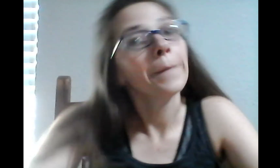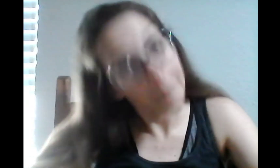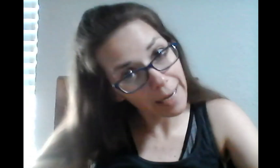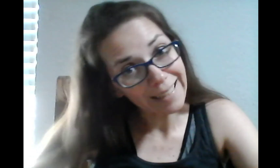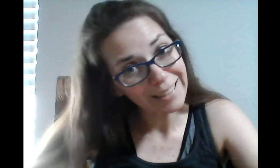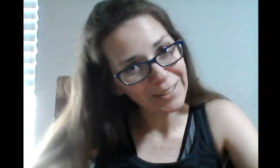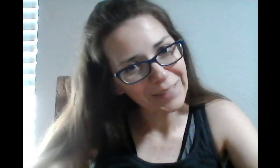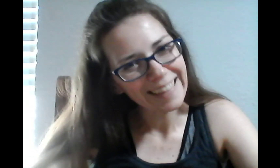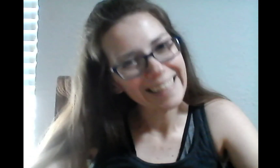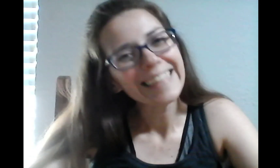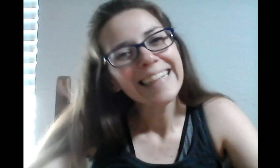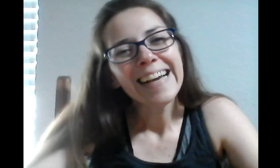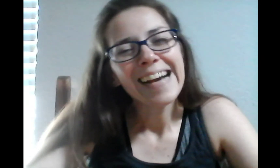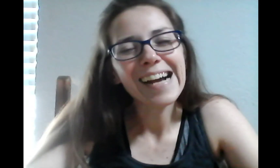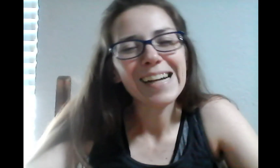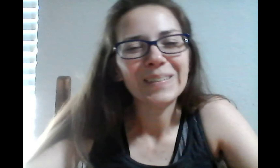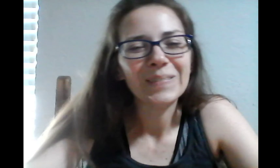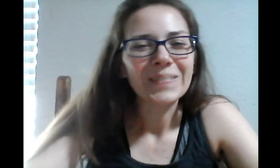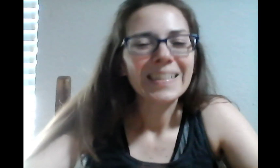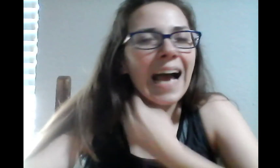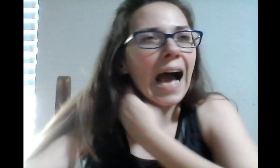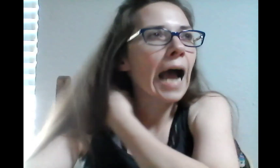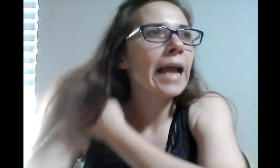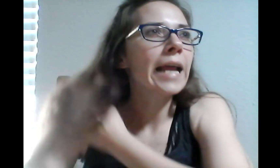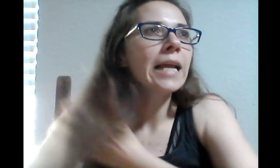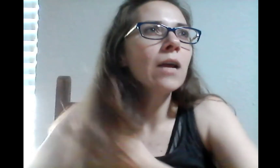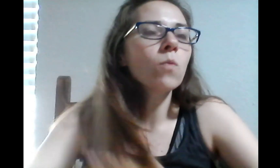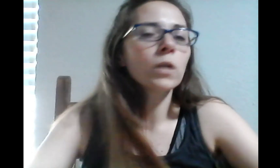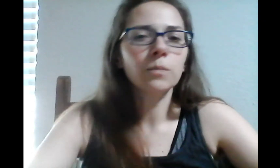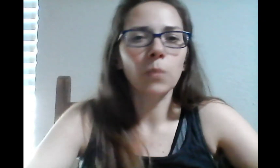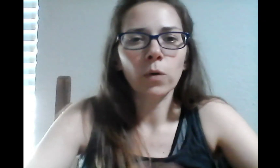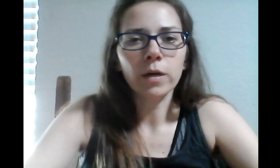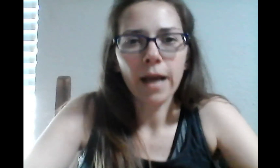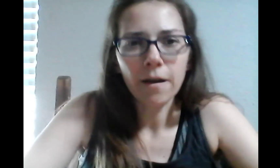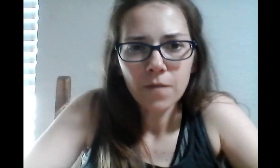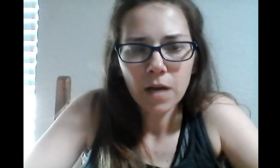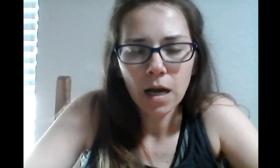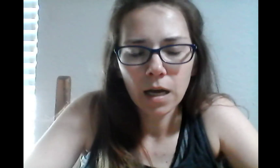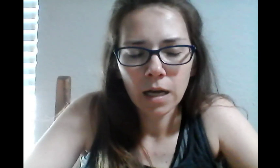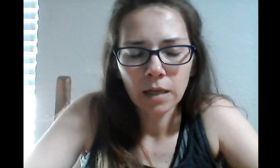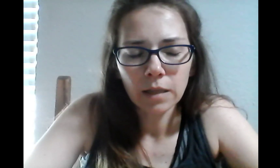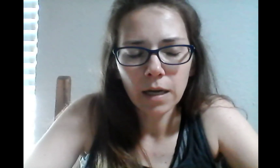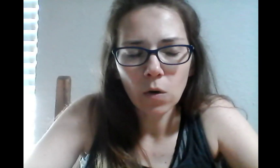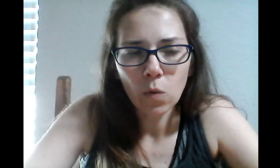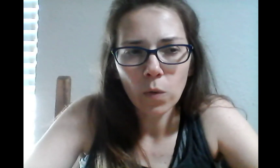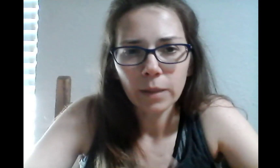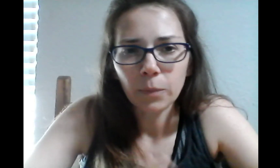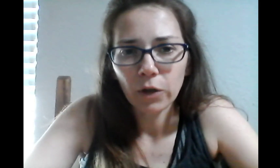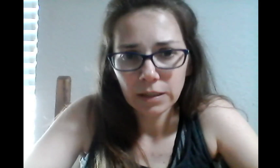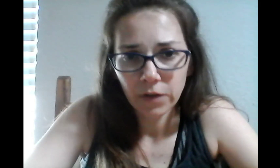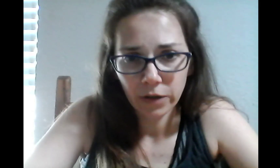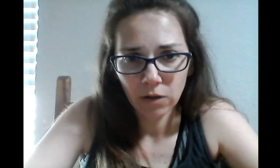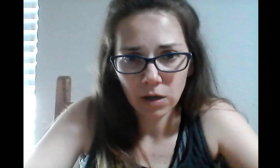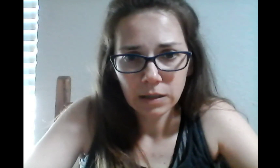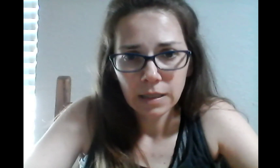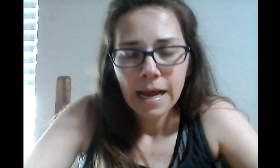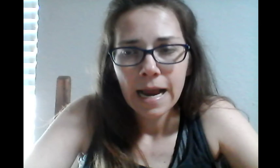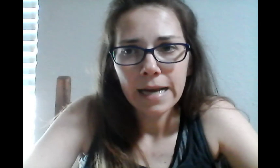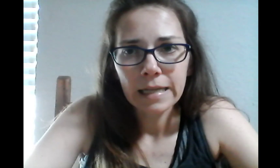my history with it. I was born deaf with the progressive hearing loss. And